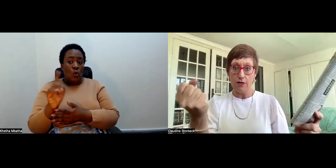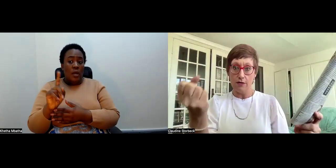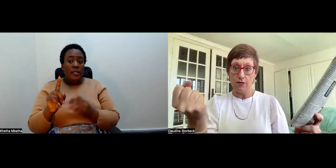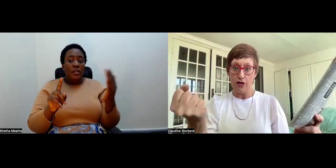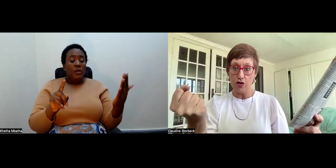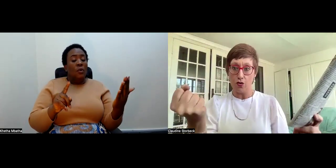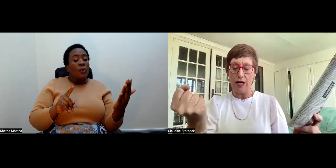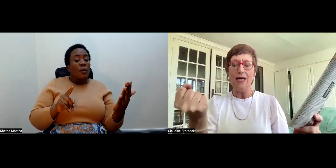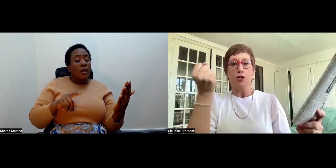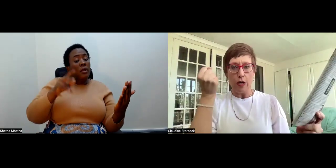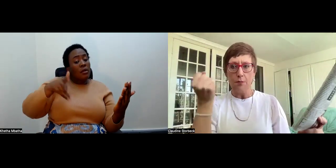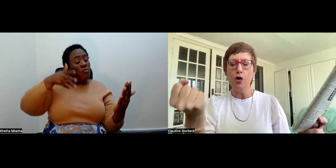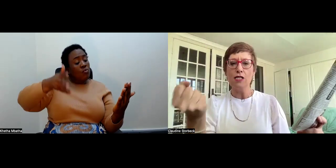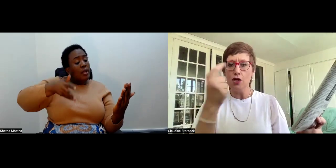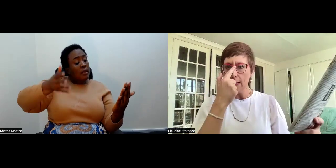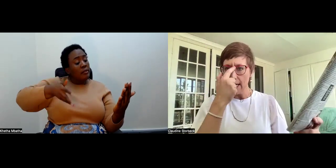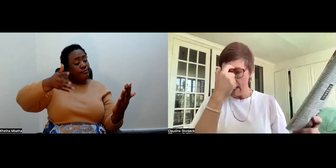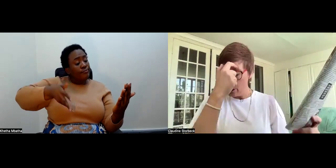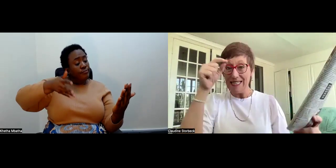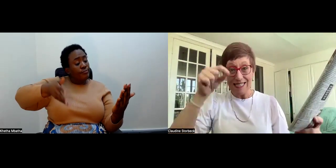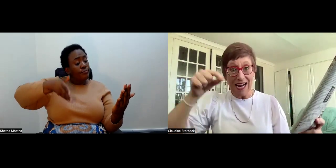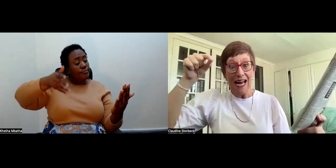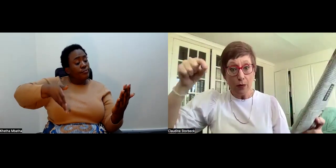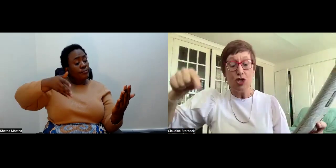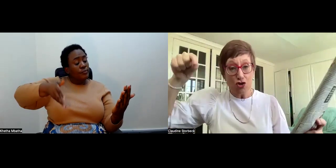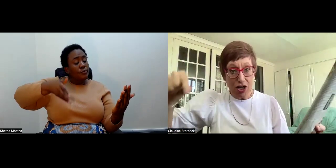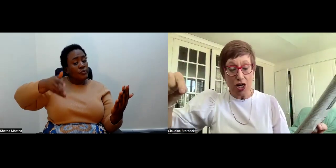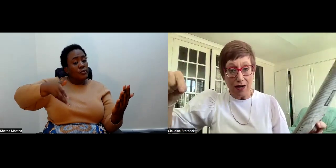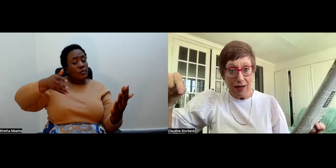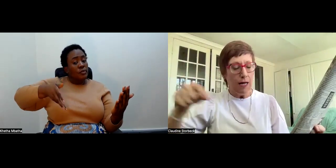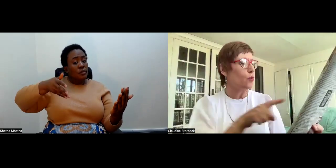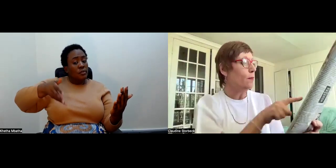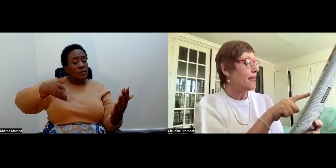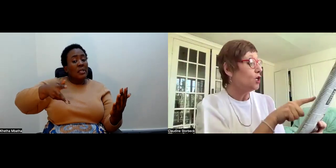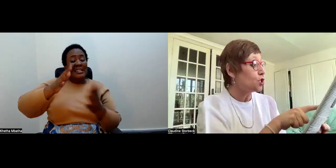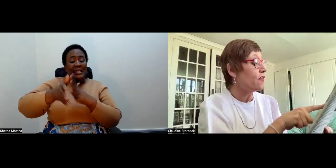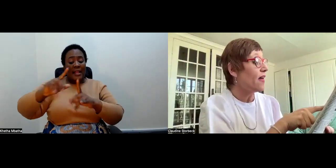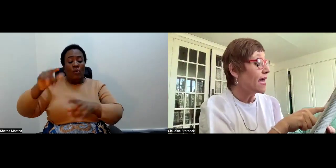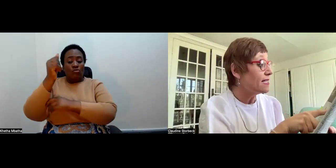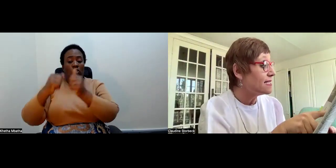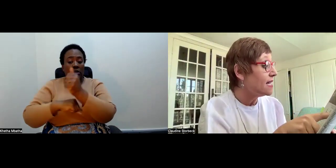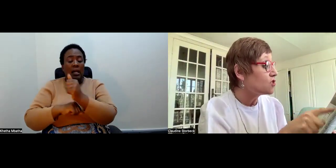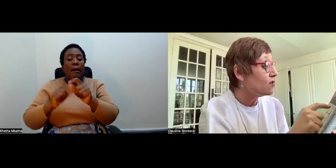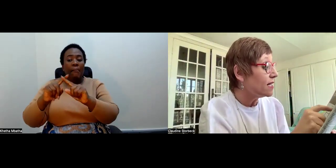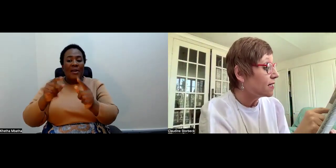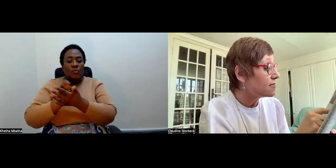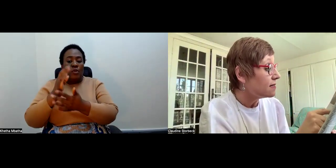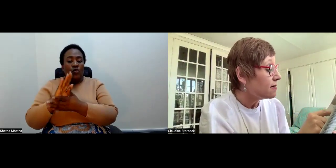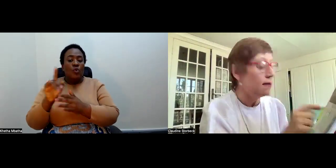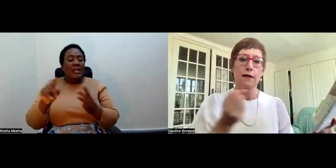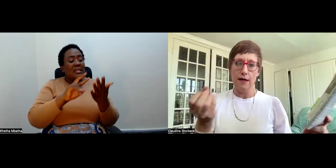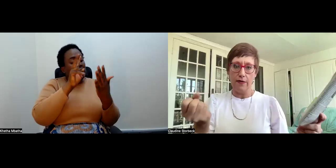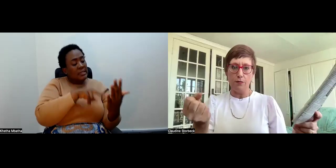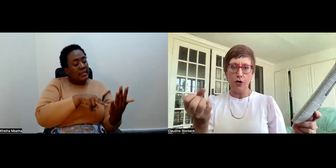then read the story. So we're going to put it into sign language in sign language structure, but we're making sure that they can see us reading